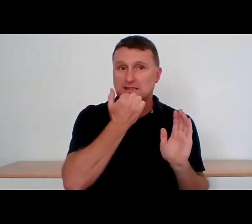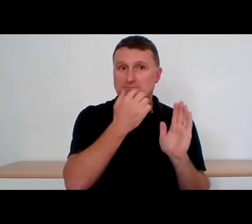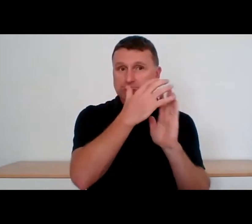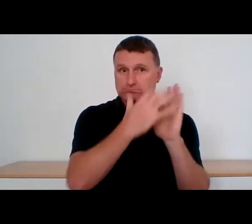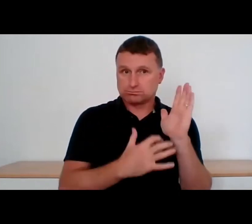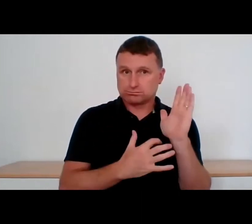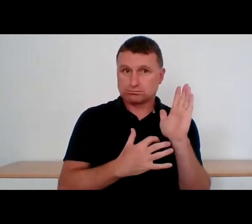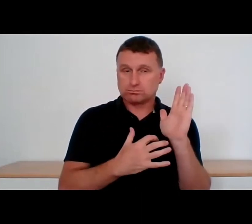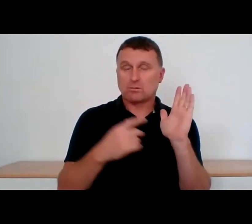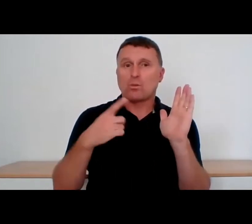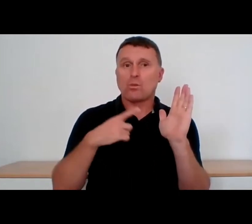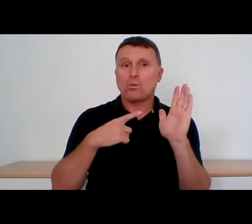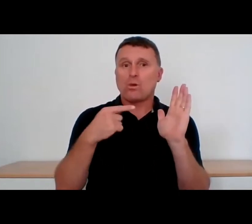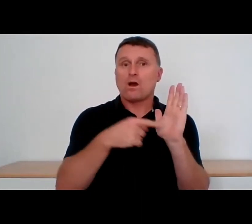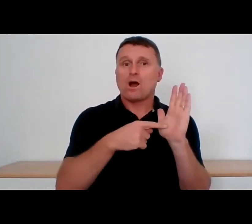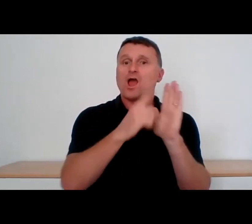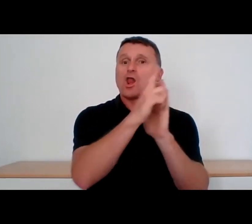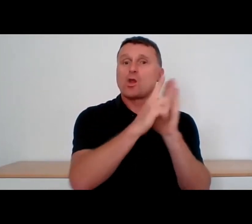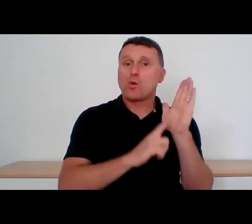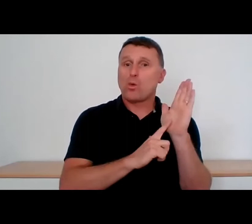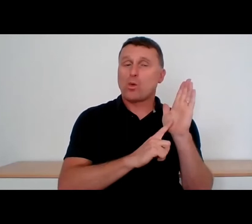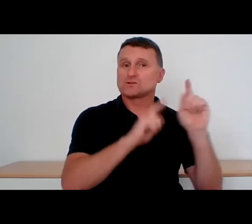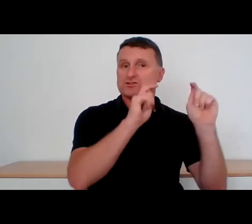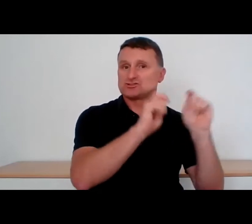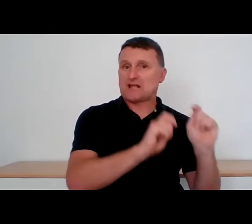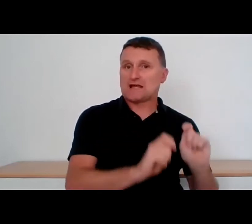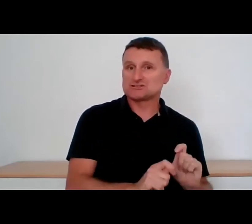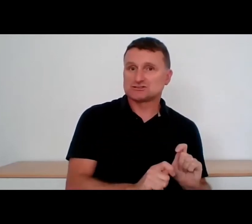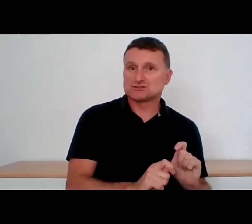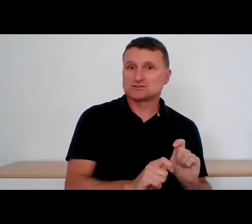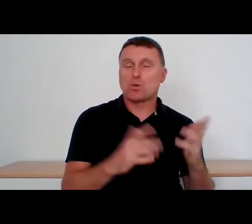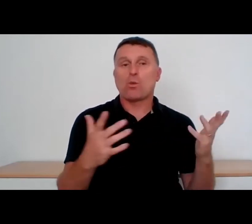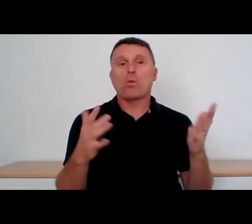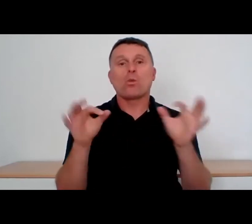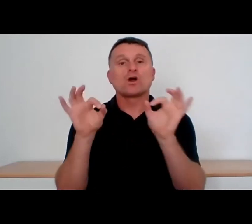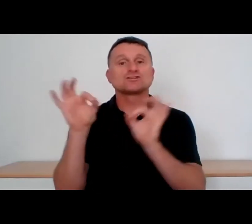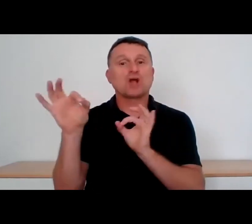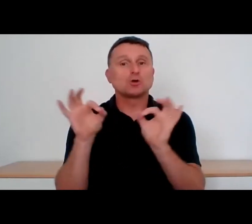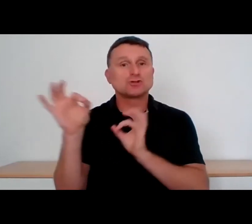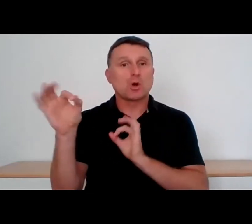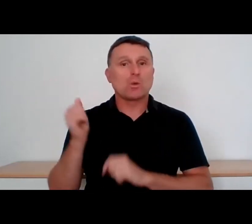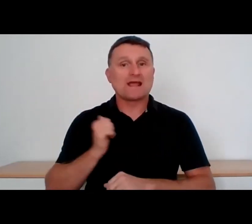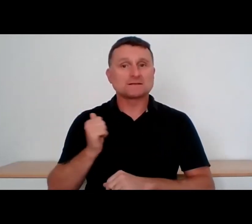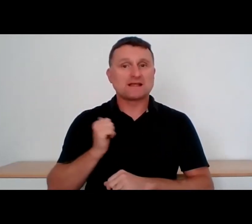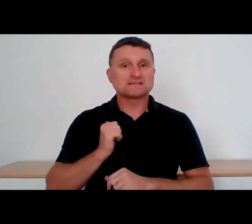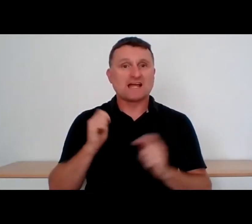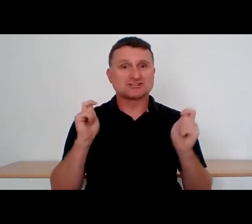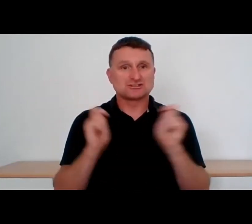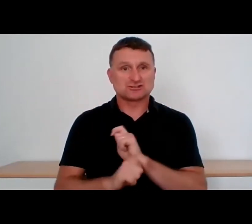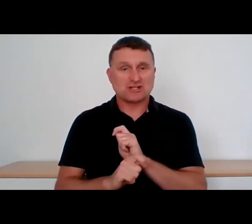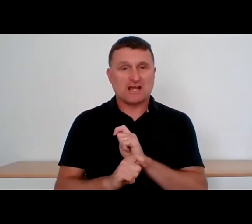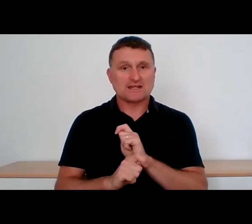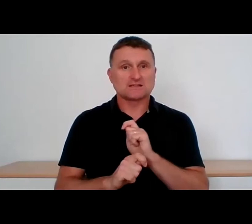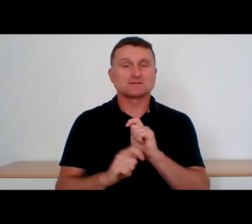laws referred to in your policy have been amended or social expectations have changed. This